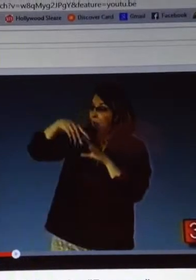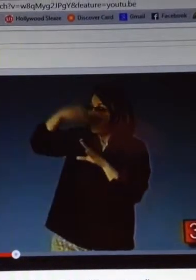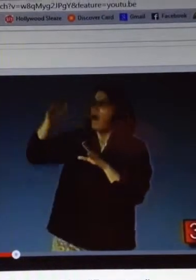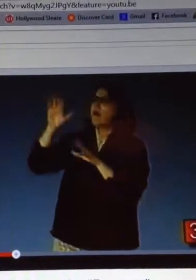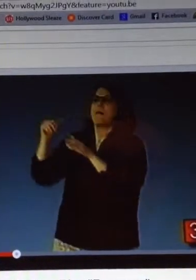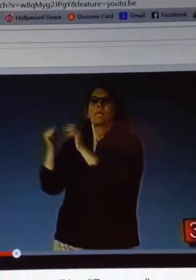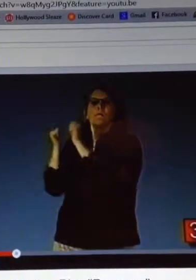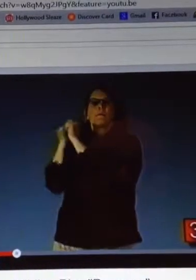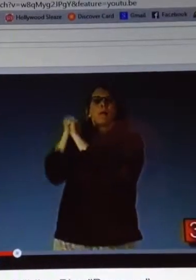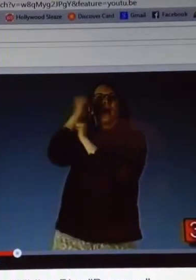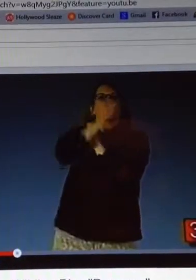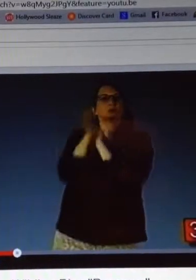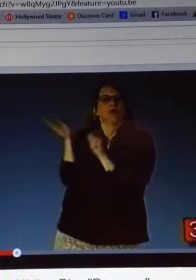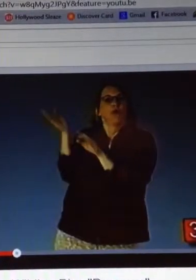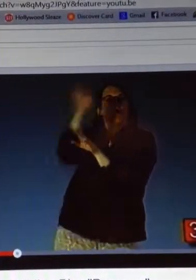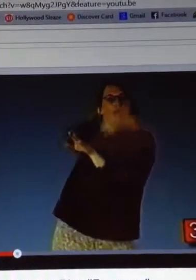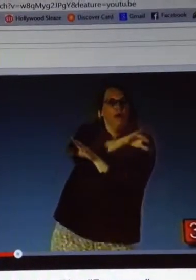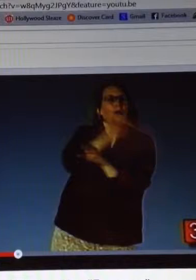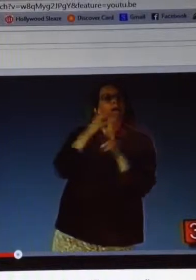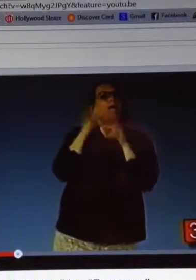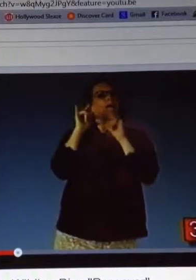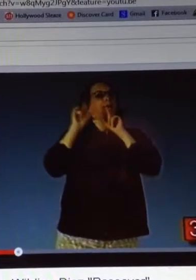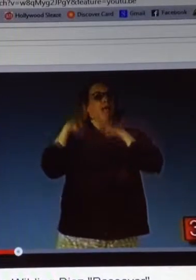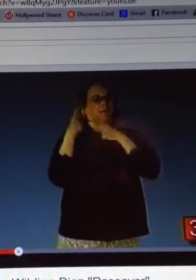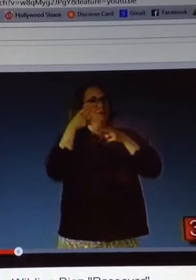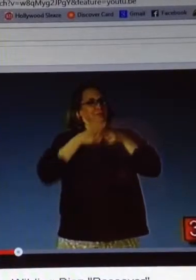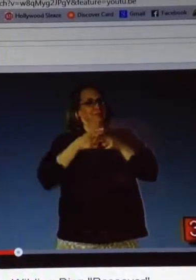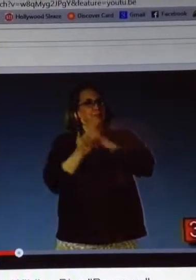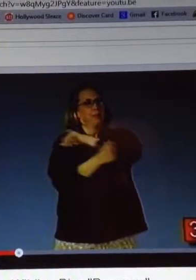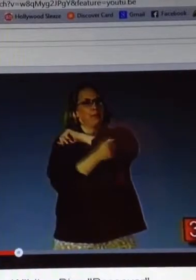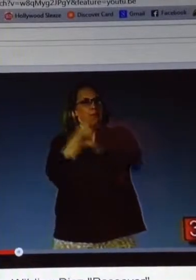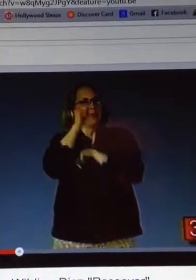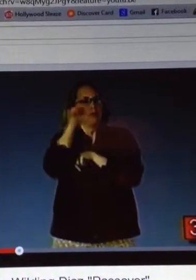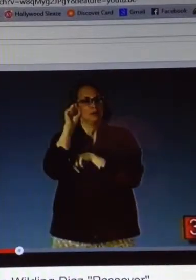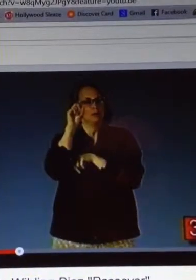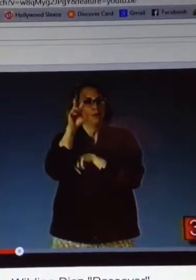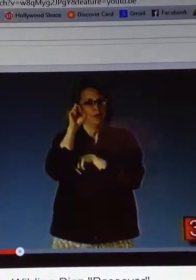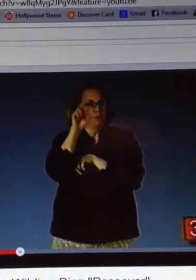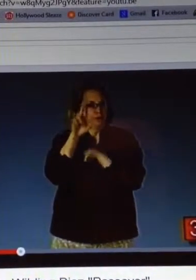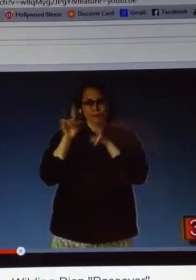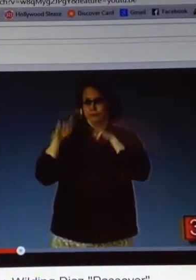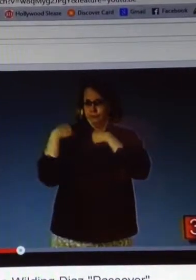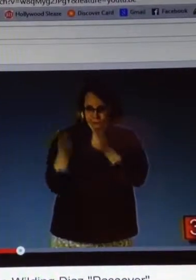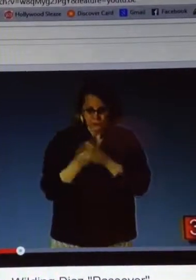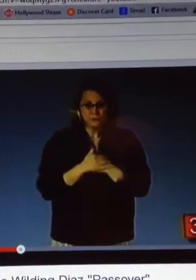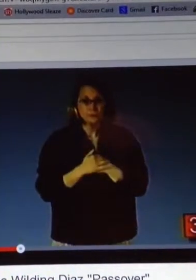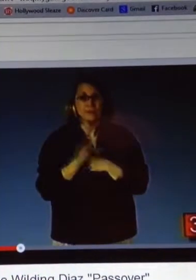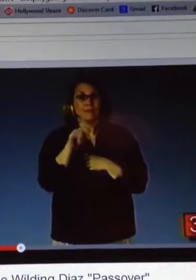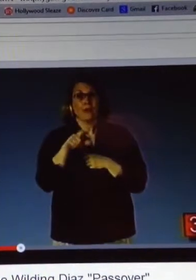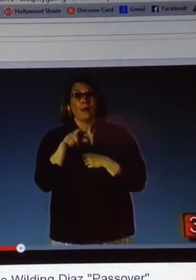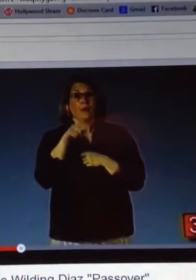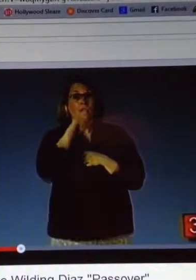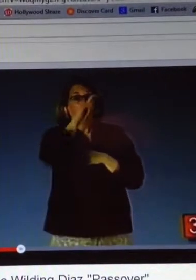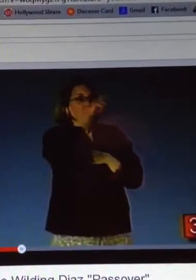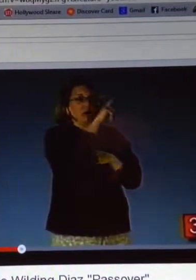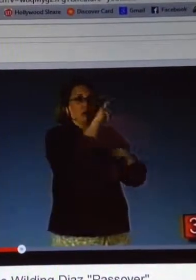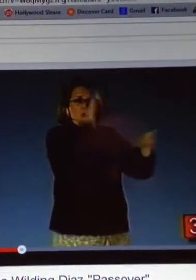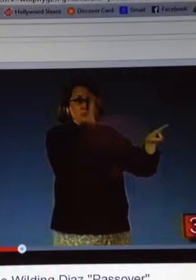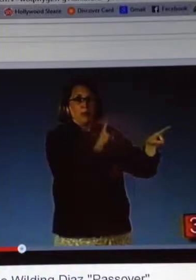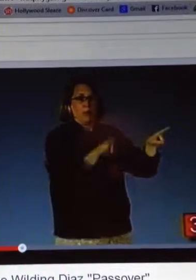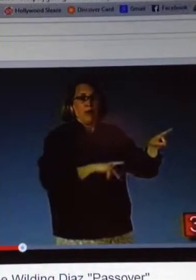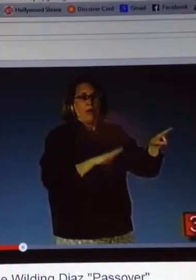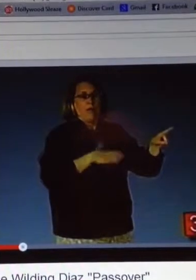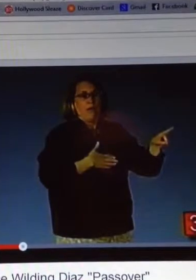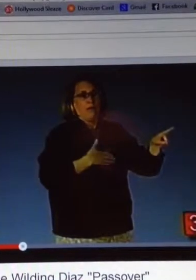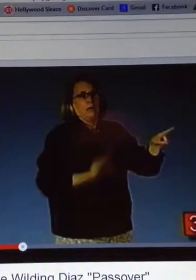their families, or their oldest son would be saved, but the others would not. It's called the Passover because the destroying angel would pass